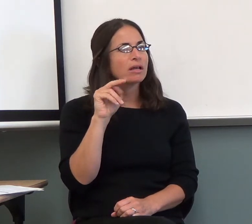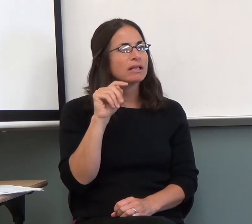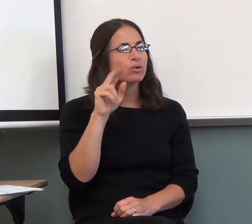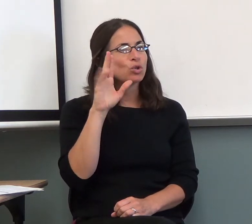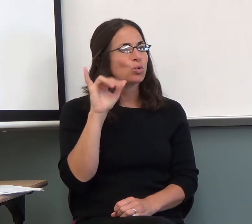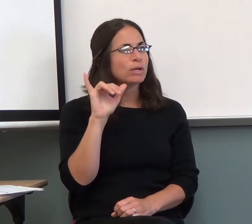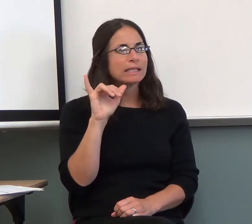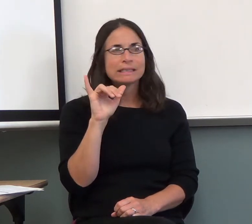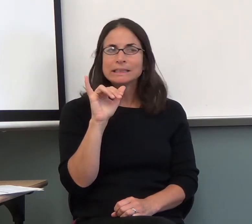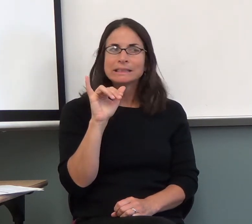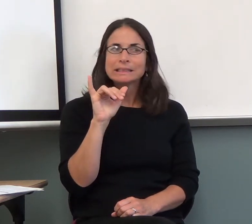thing?